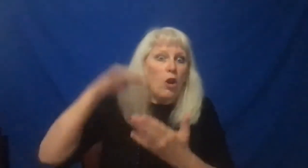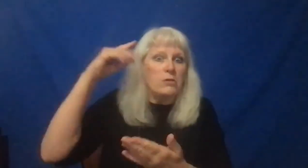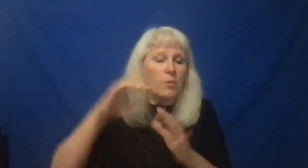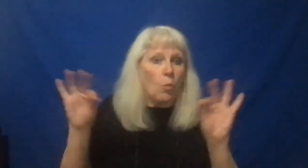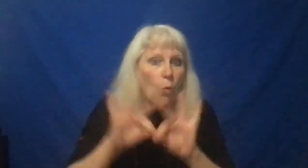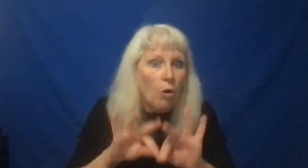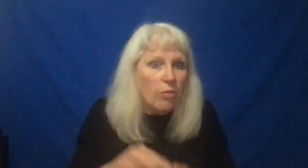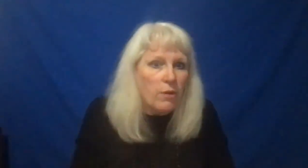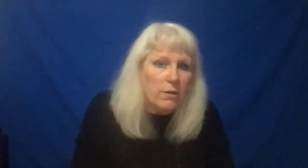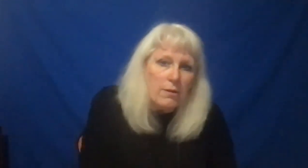trusted servants.